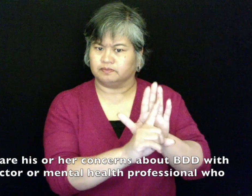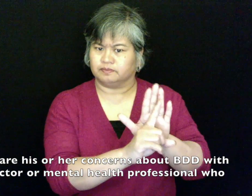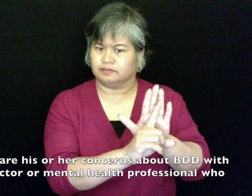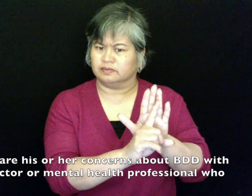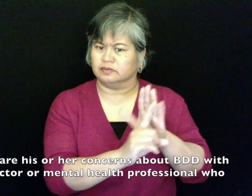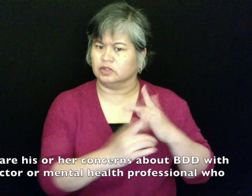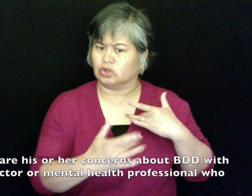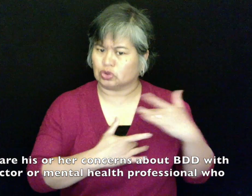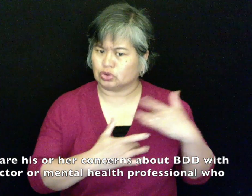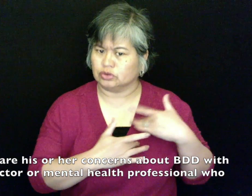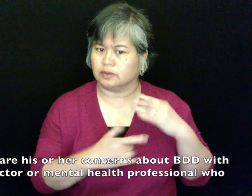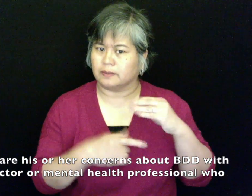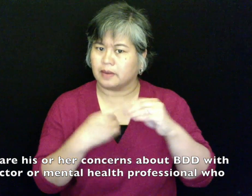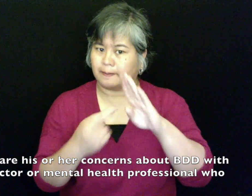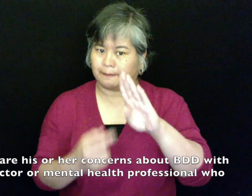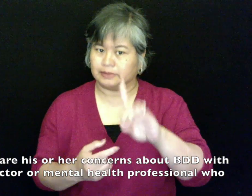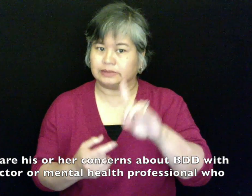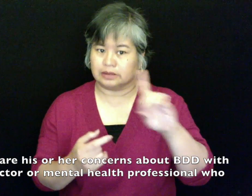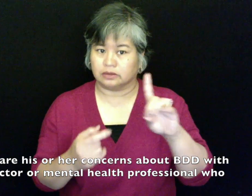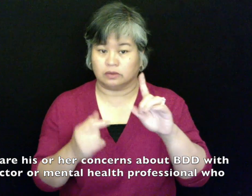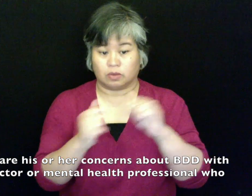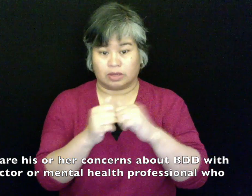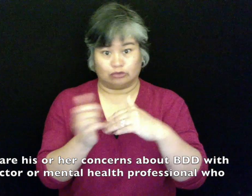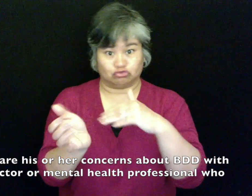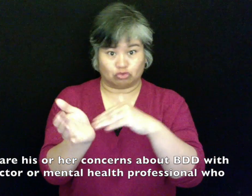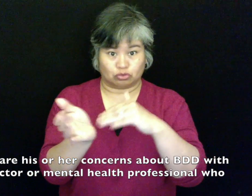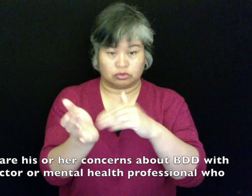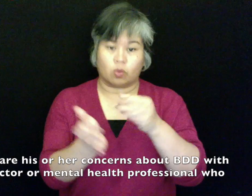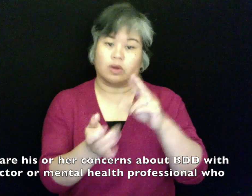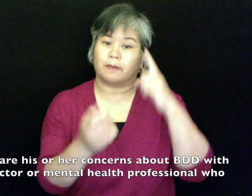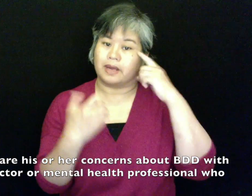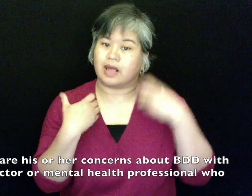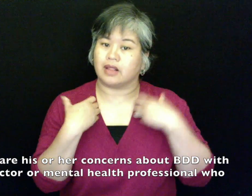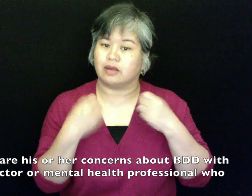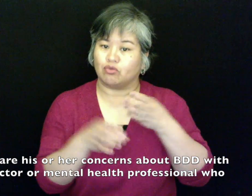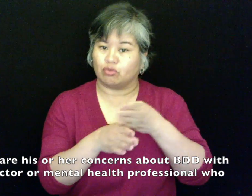her concerns about BDD with a doctor or mental health professional